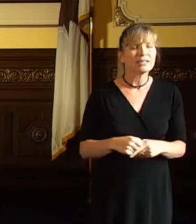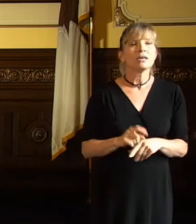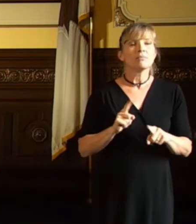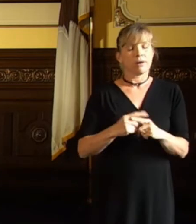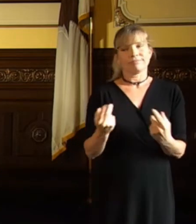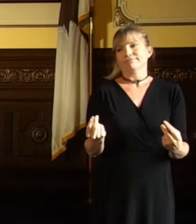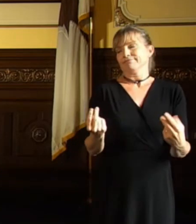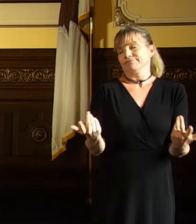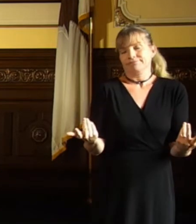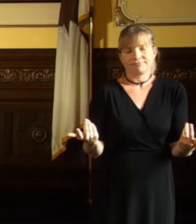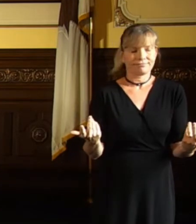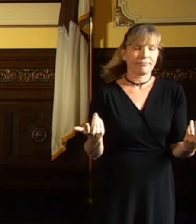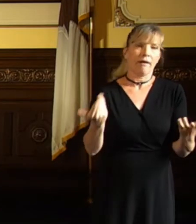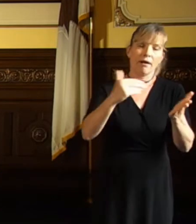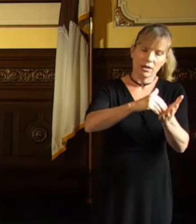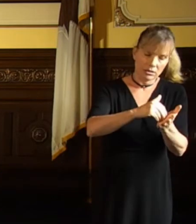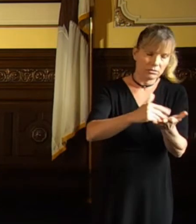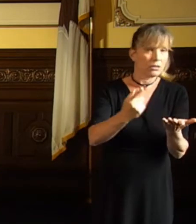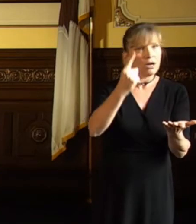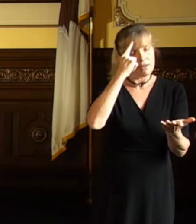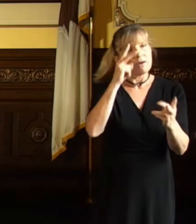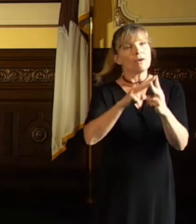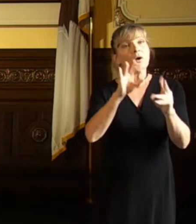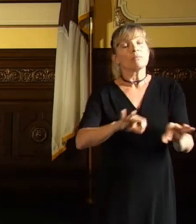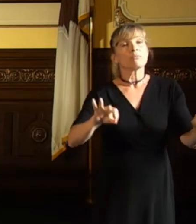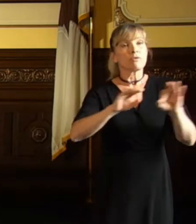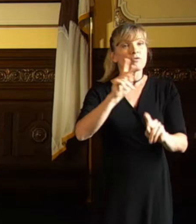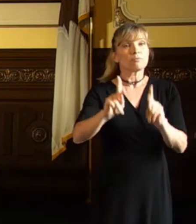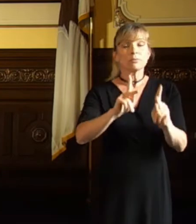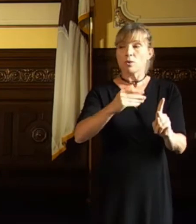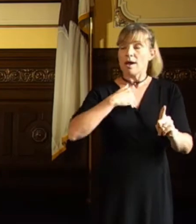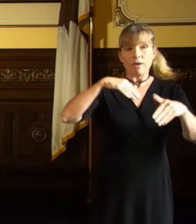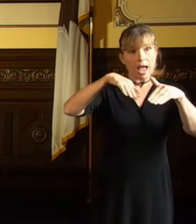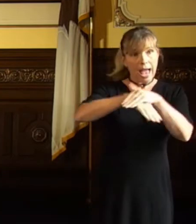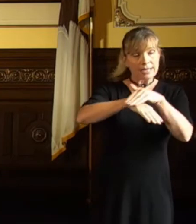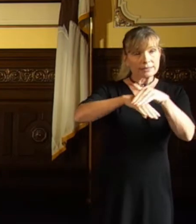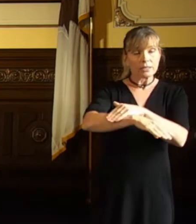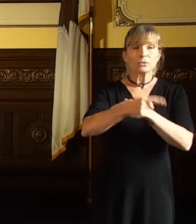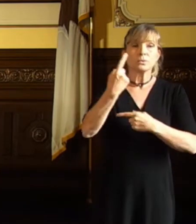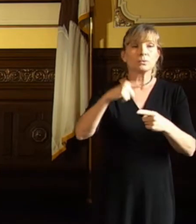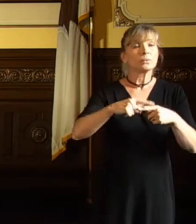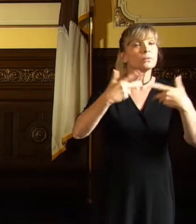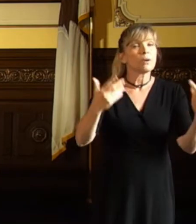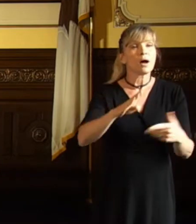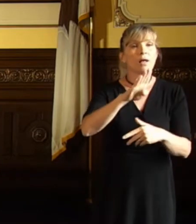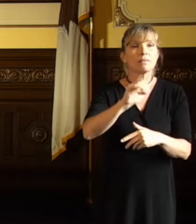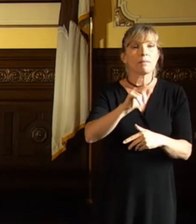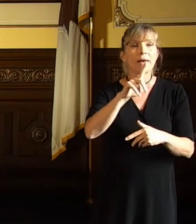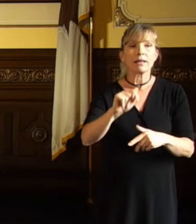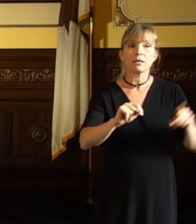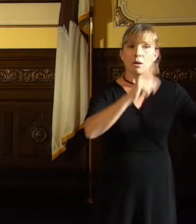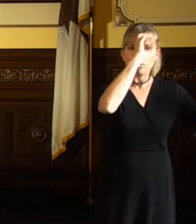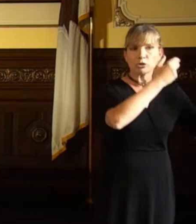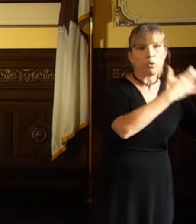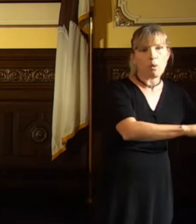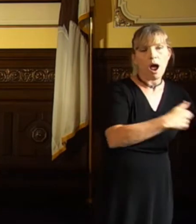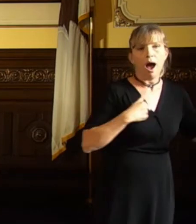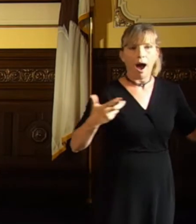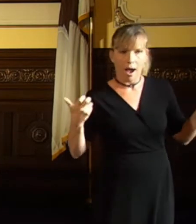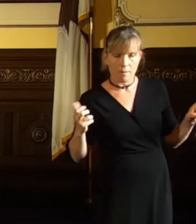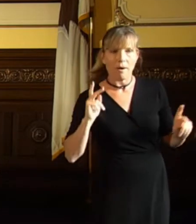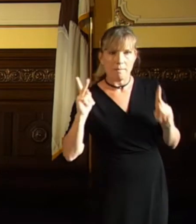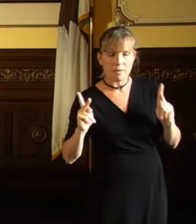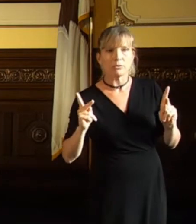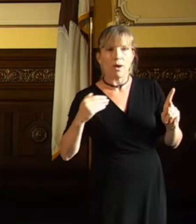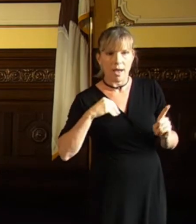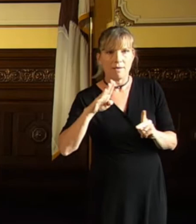But look, I think it's very important for people to get access to the ballot. The president doesn't want that. I do want people to